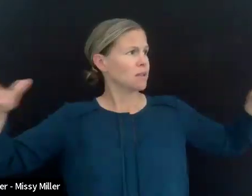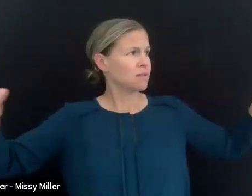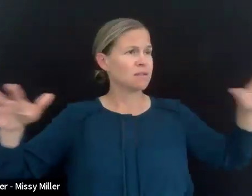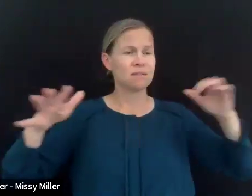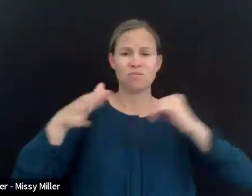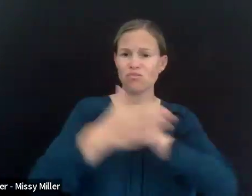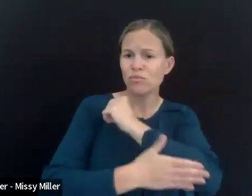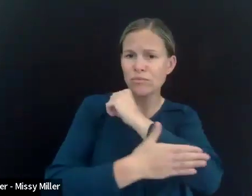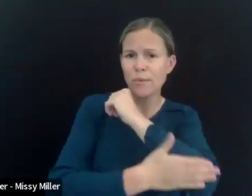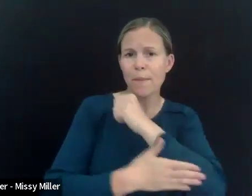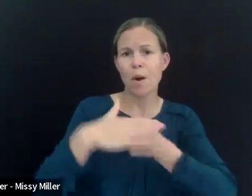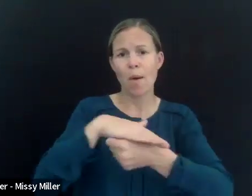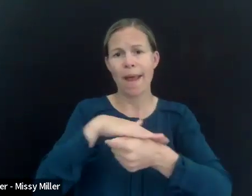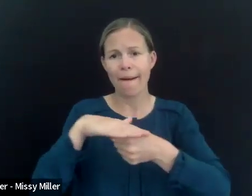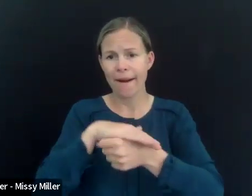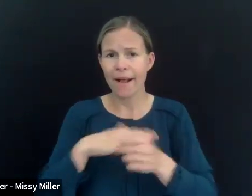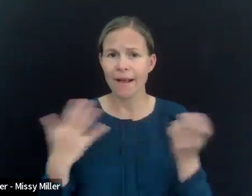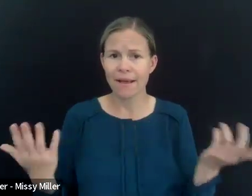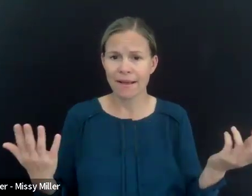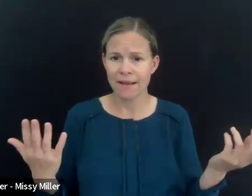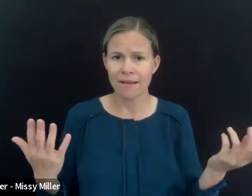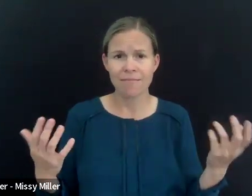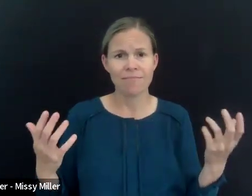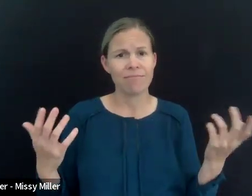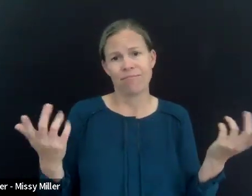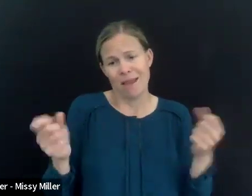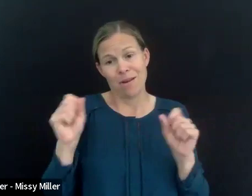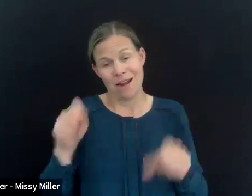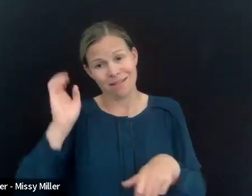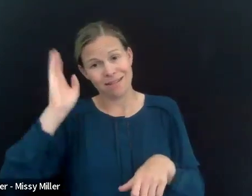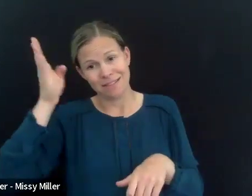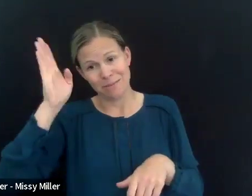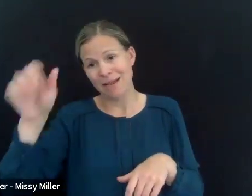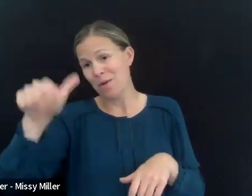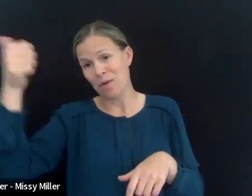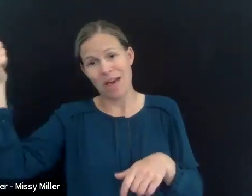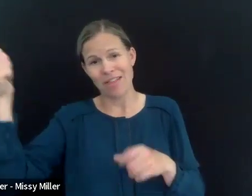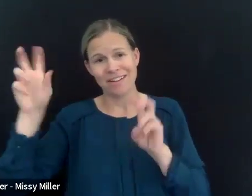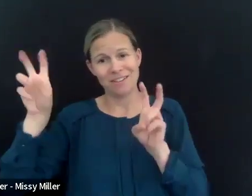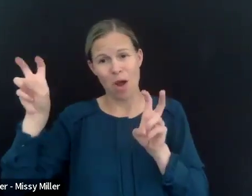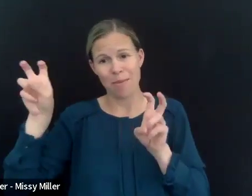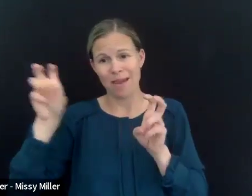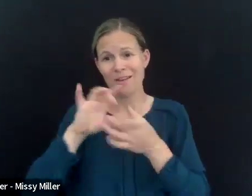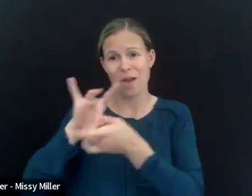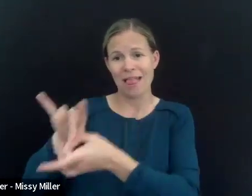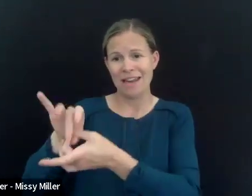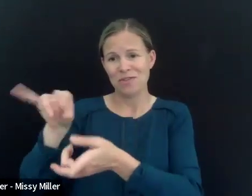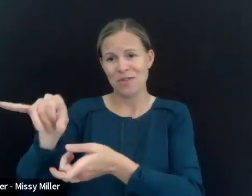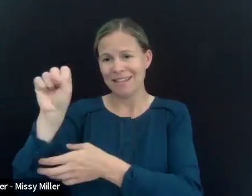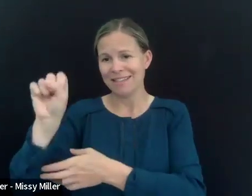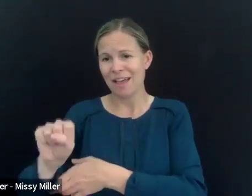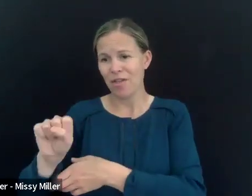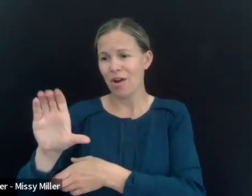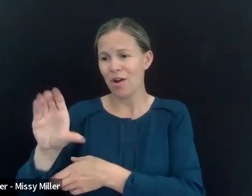remote. And, we could spend a whole other webinar talking about that region of Southern Colorado, Northern